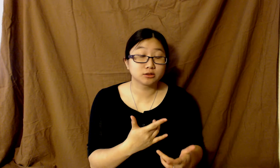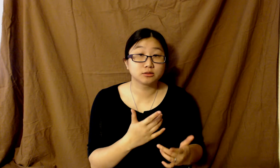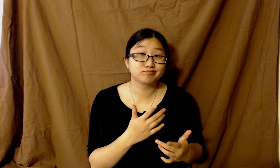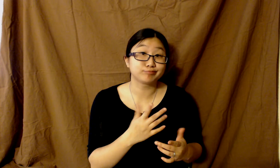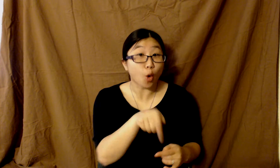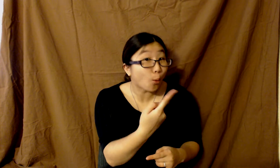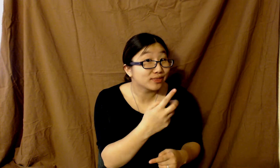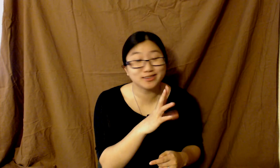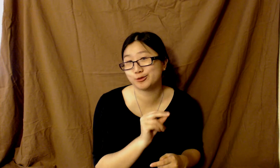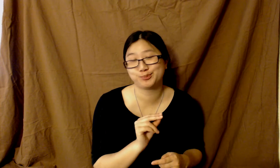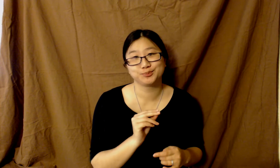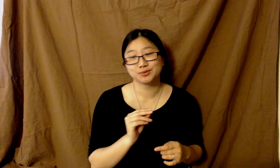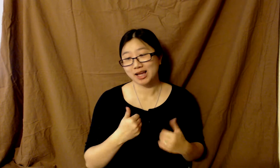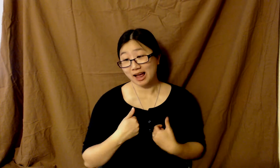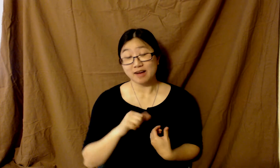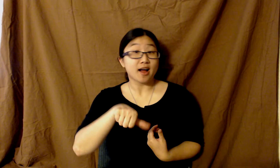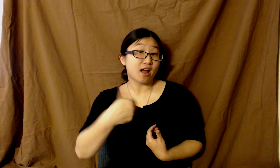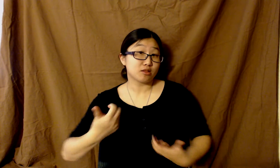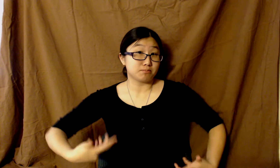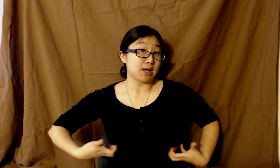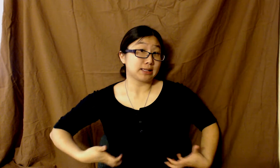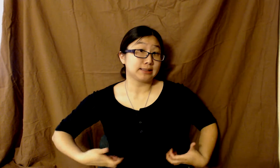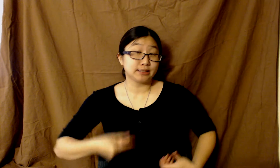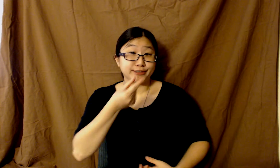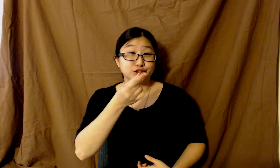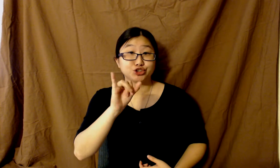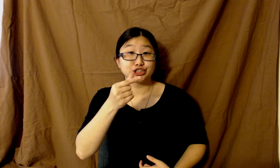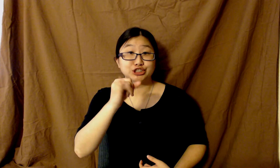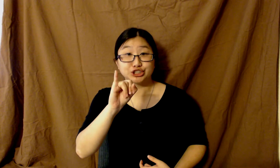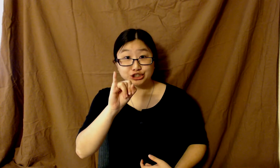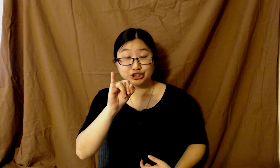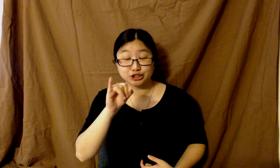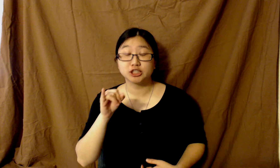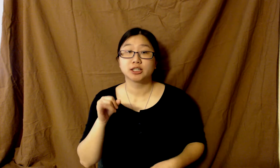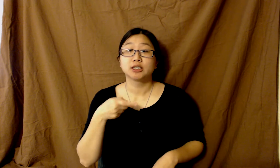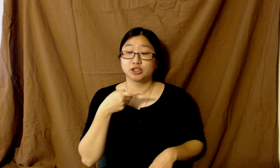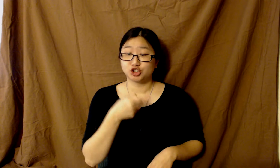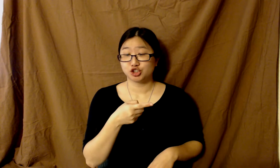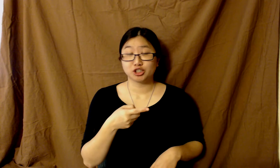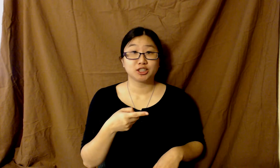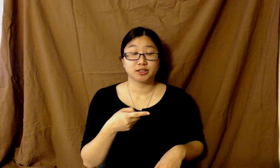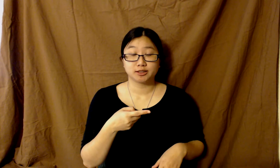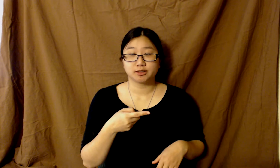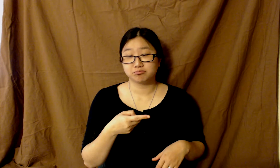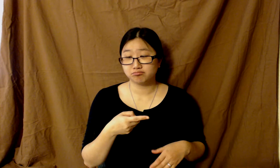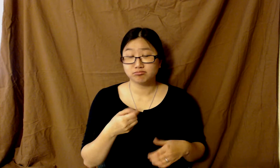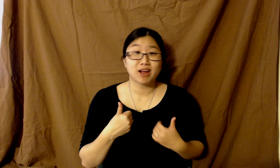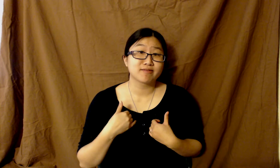Gigi. She's a gorilla that lives at the Franklin Park Zoo in Boston. She actually has a Harvard psychiatrist, and she's been treated for a mood disorder, among other